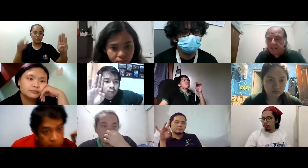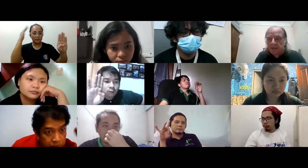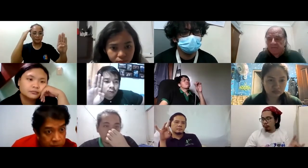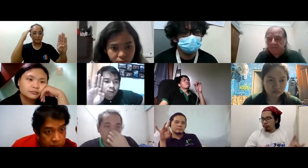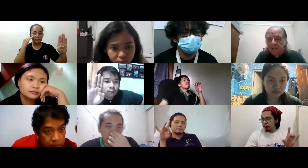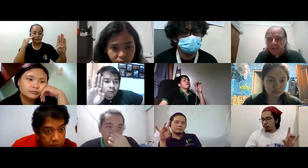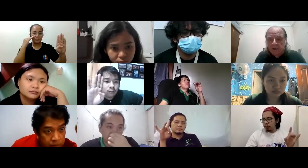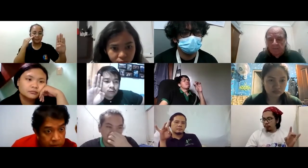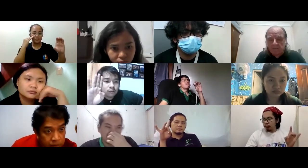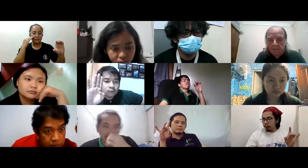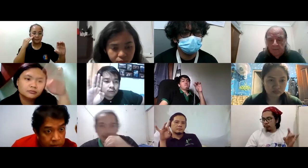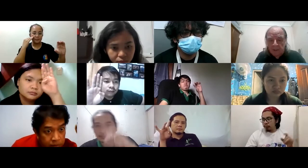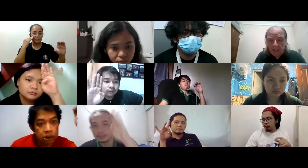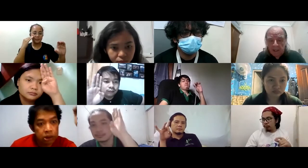C, Vietnam.